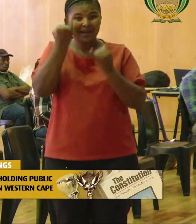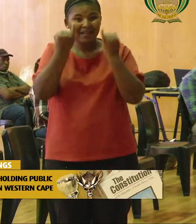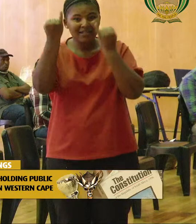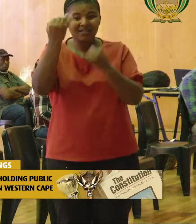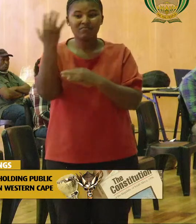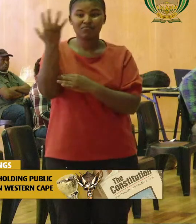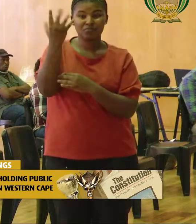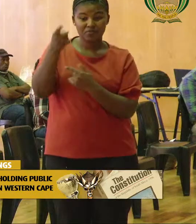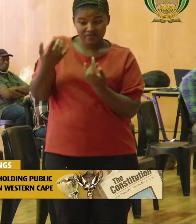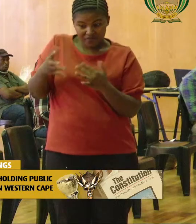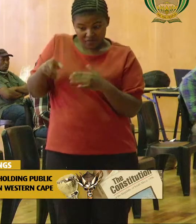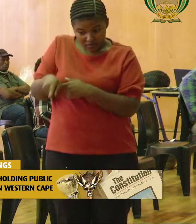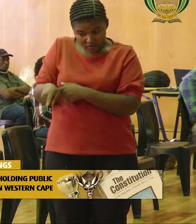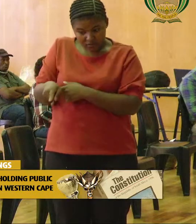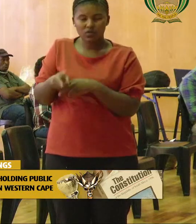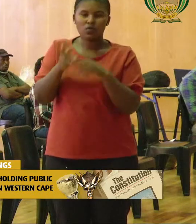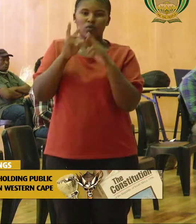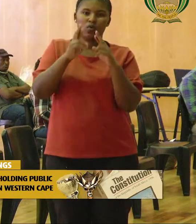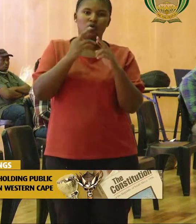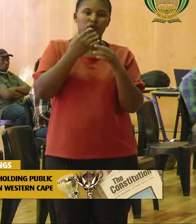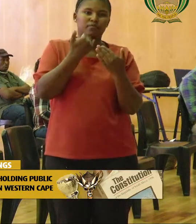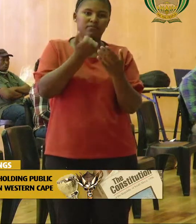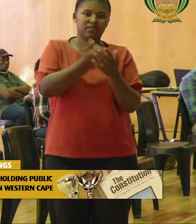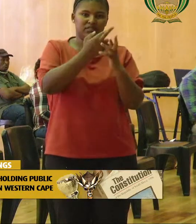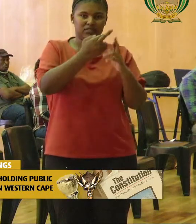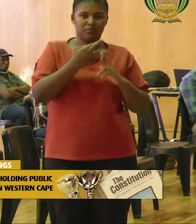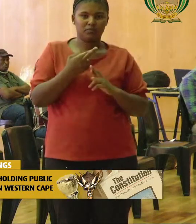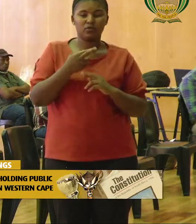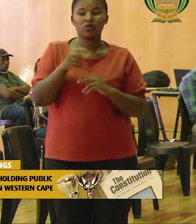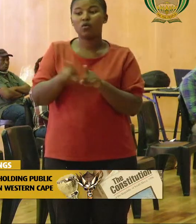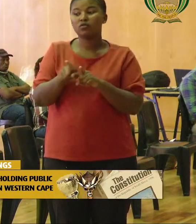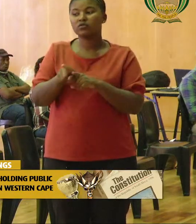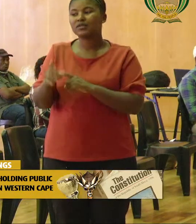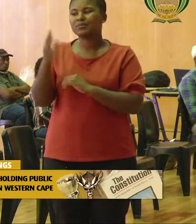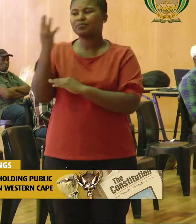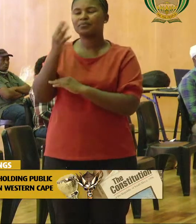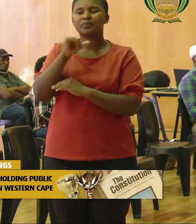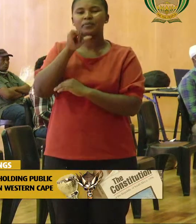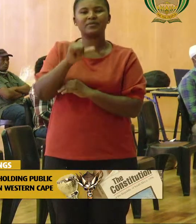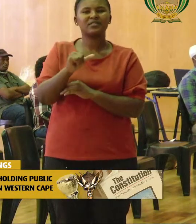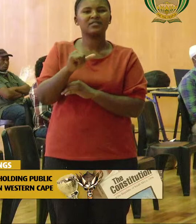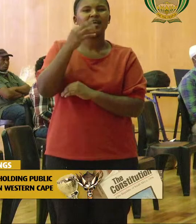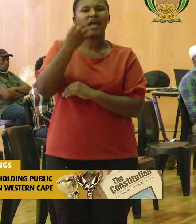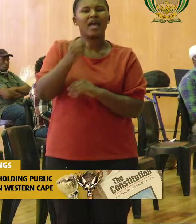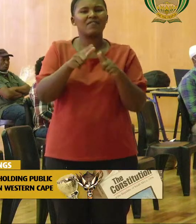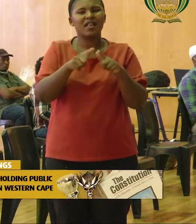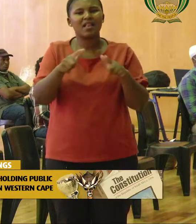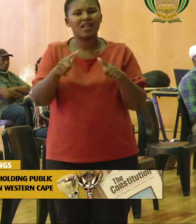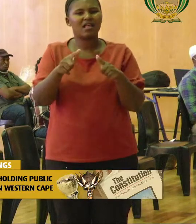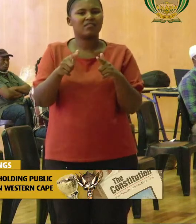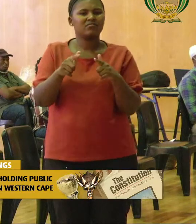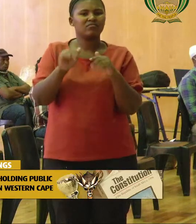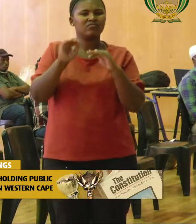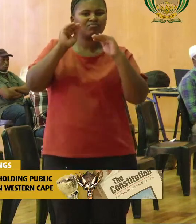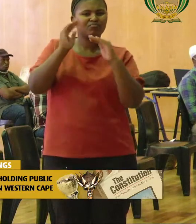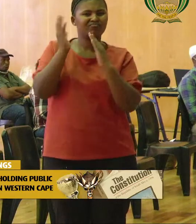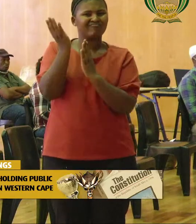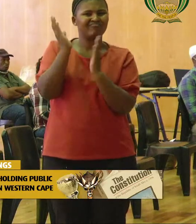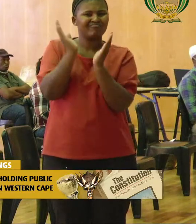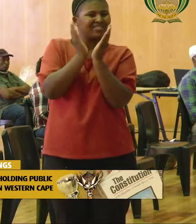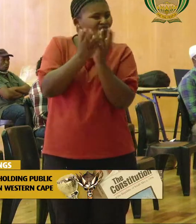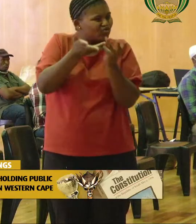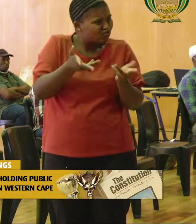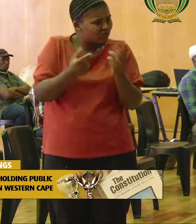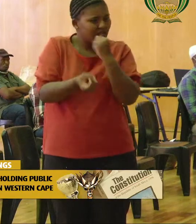consideration and that something will come of them. He mentioned that there were numerous land public hearings and they've received